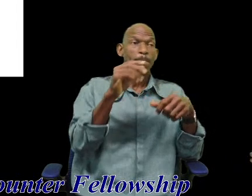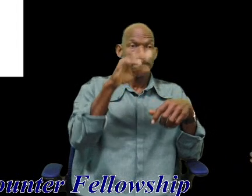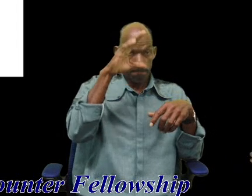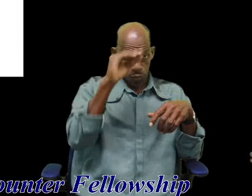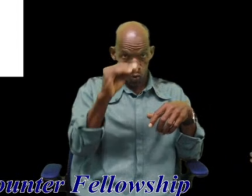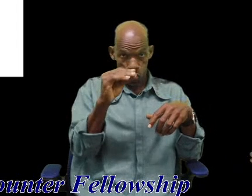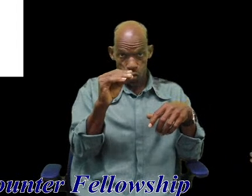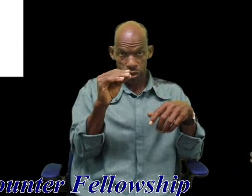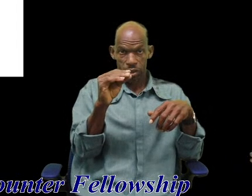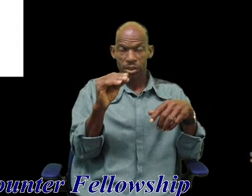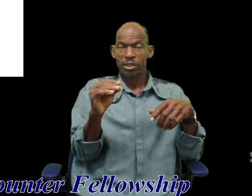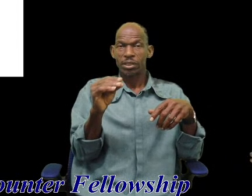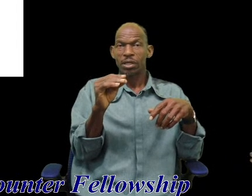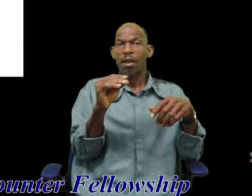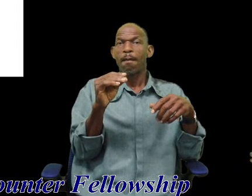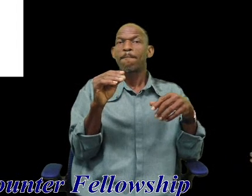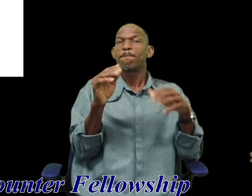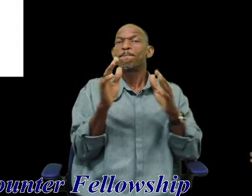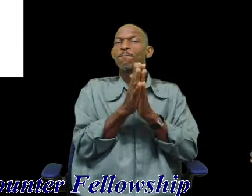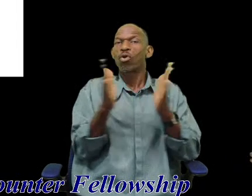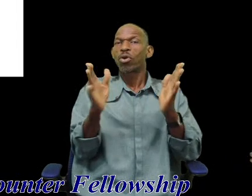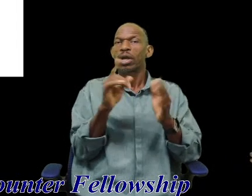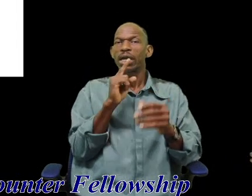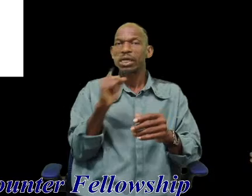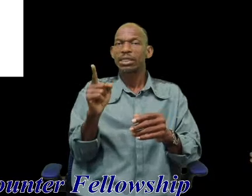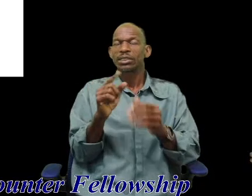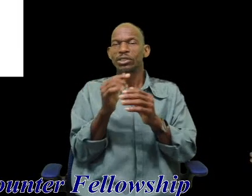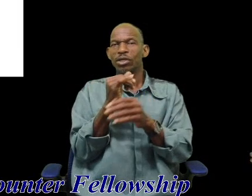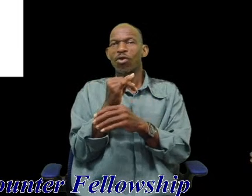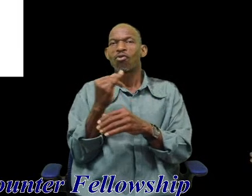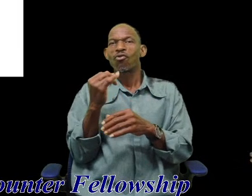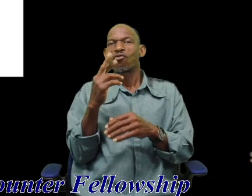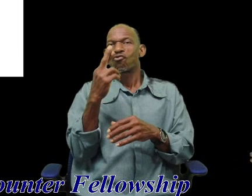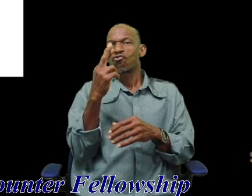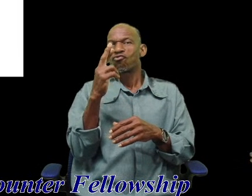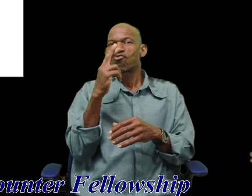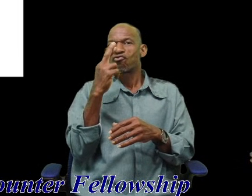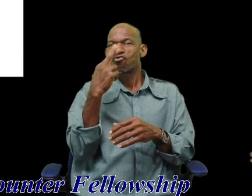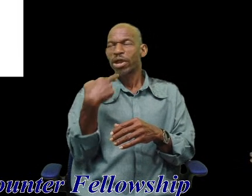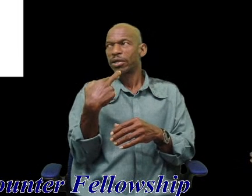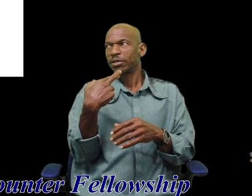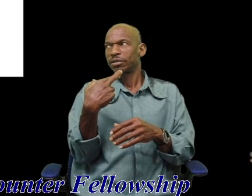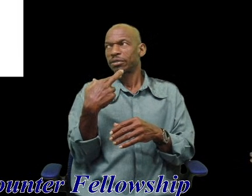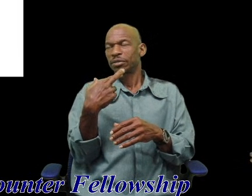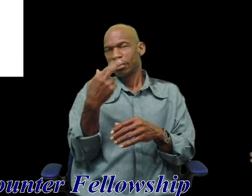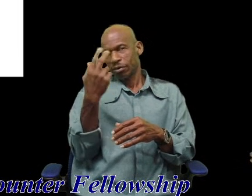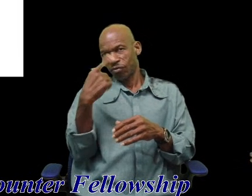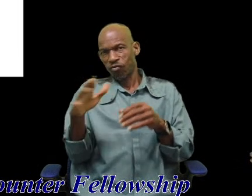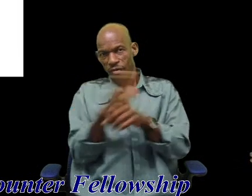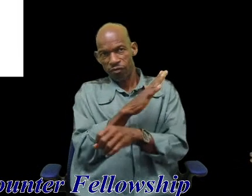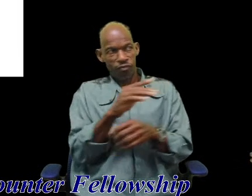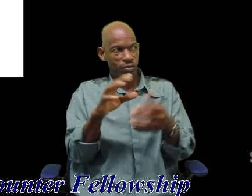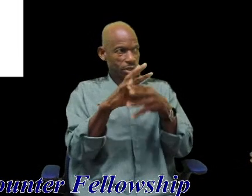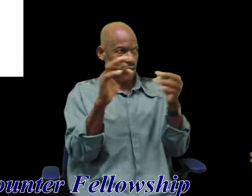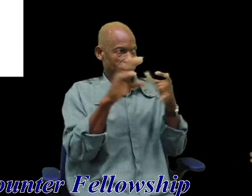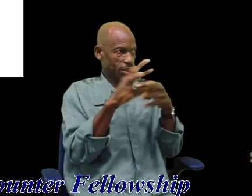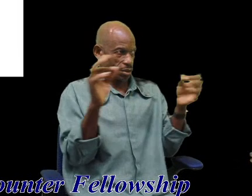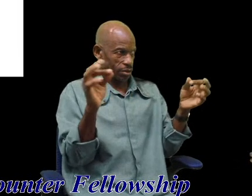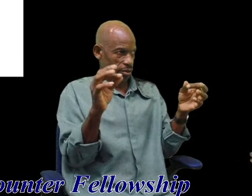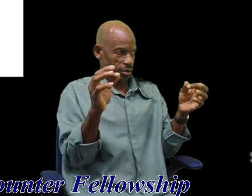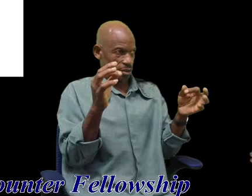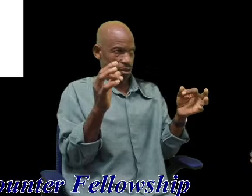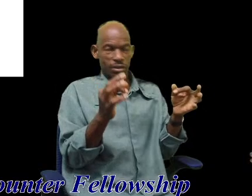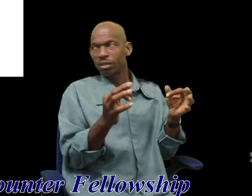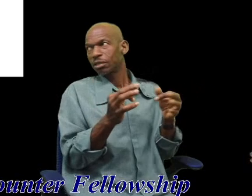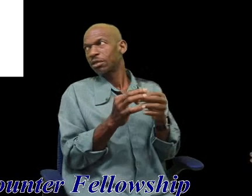book. In terms of B, the book belongs to the boy, right? But I complete my sentence if I need to complete my